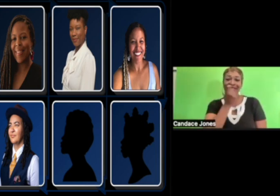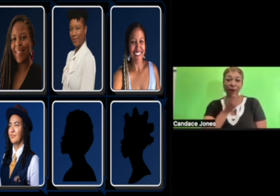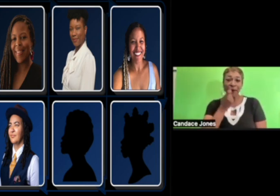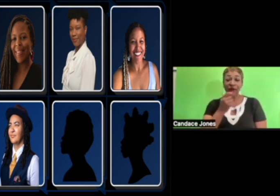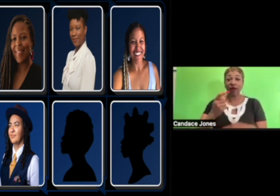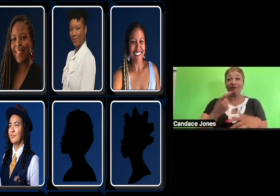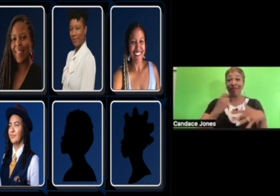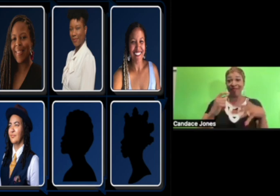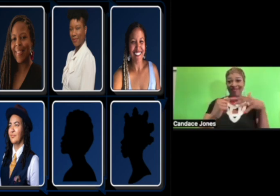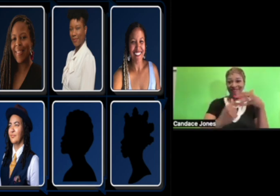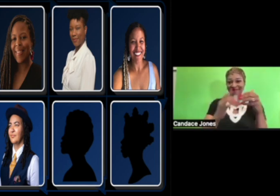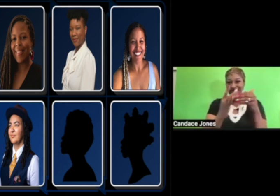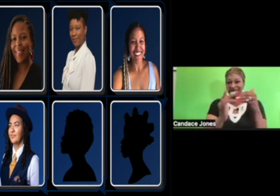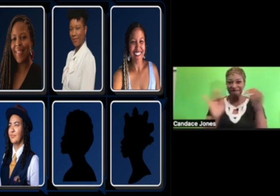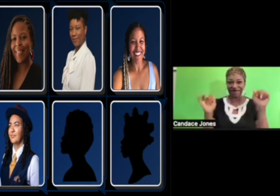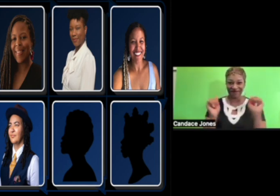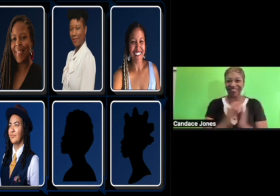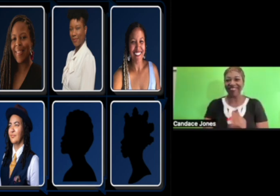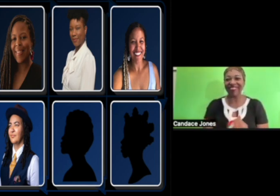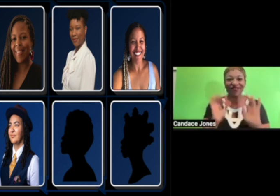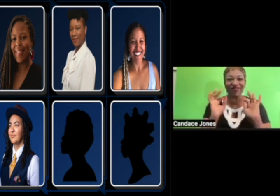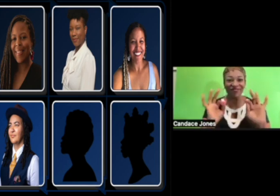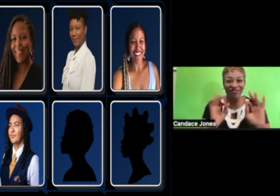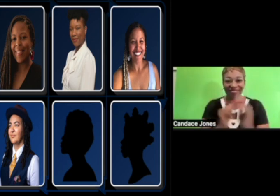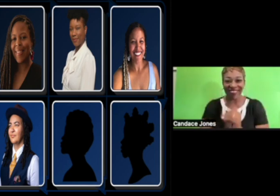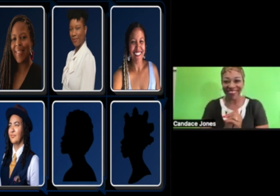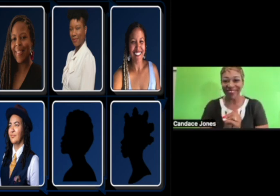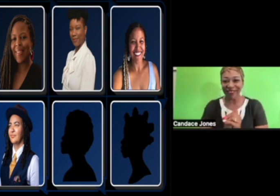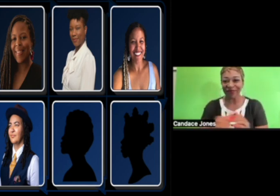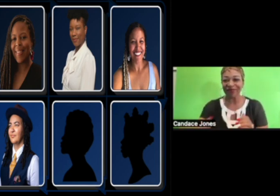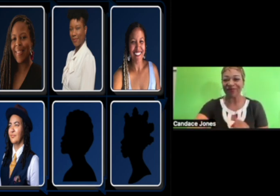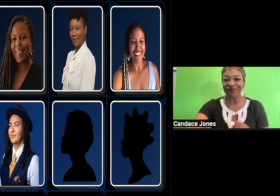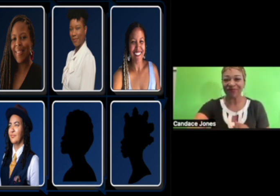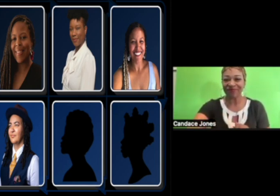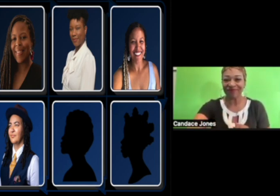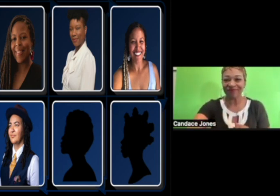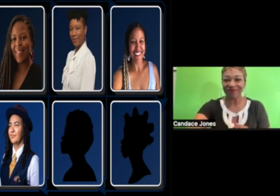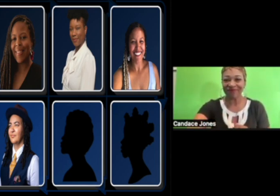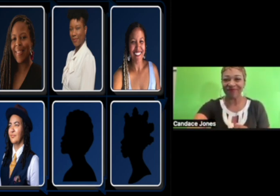with gold hoop earrings and red lipstick.